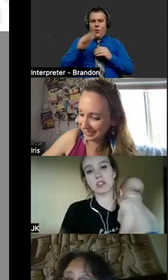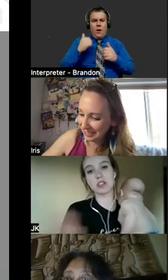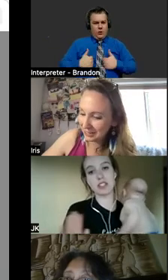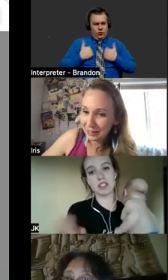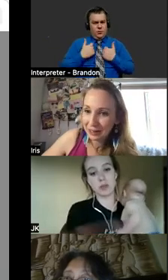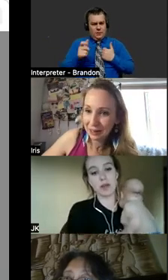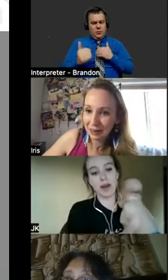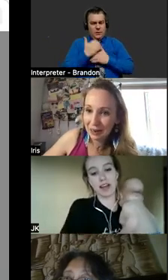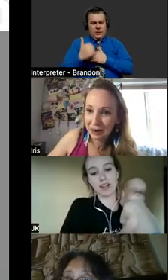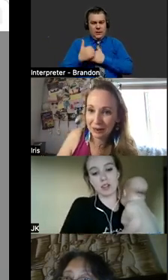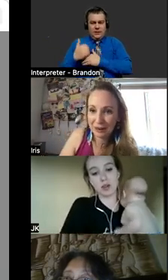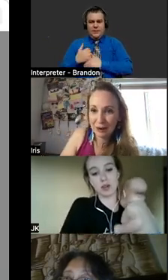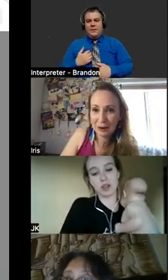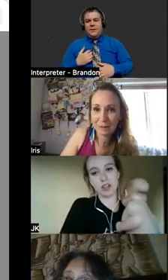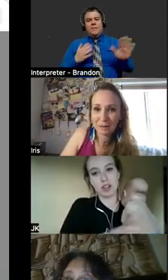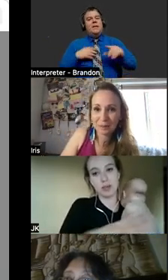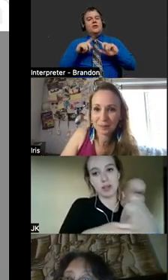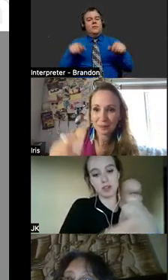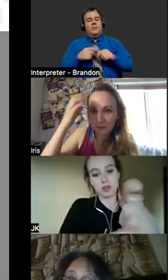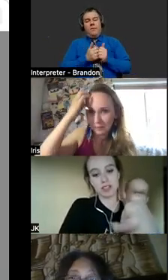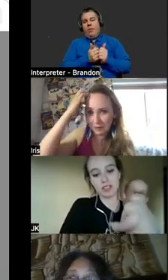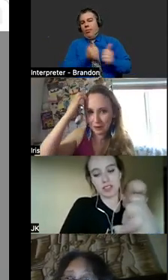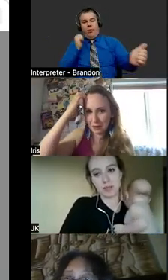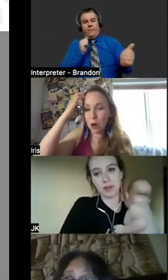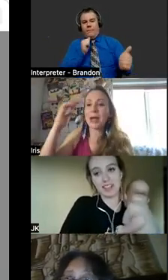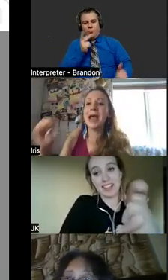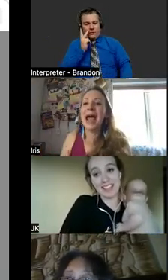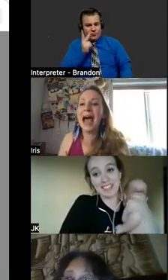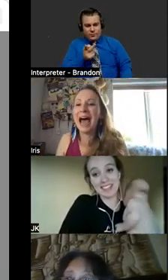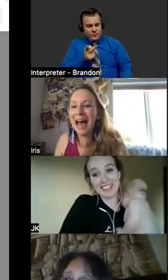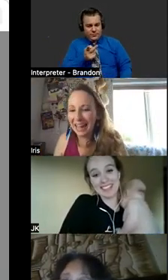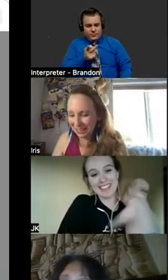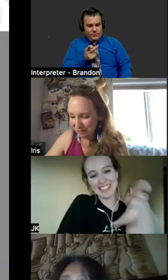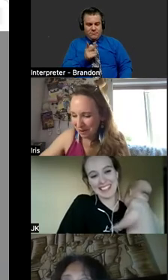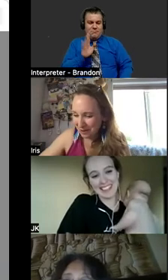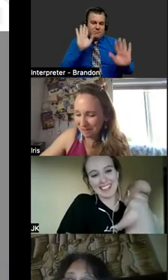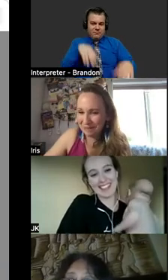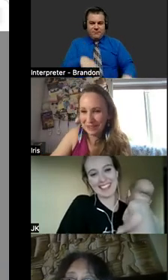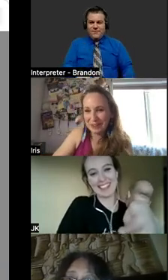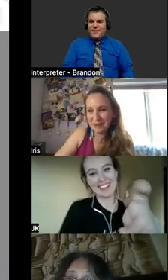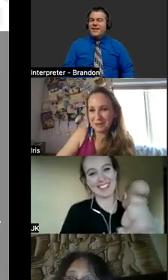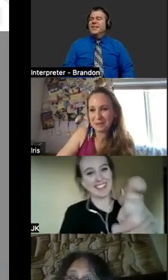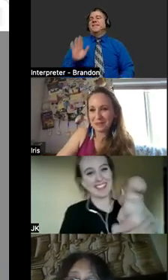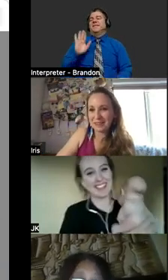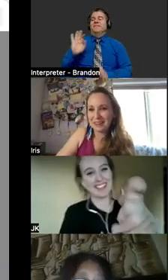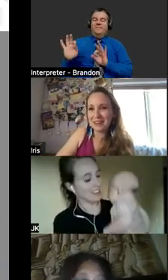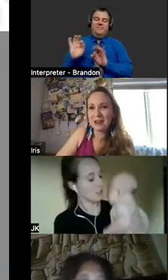My screen is way behind, so I'm not sure what the deal is, but Okay. thank you. You're welcome.